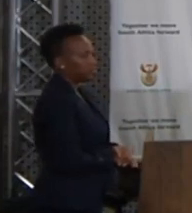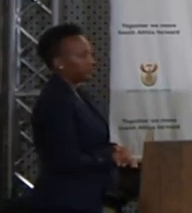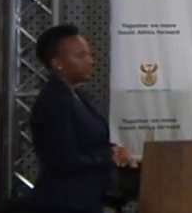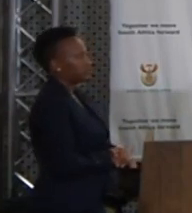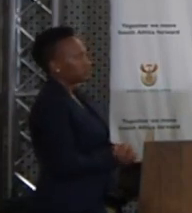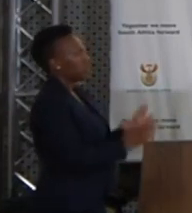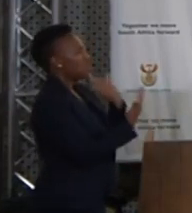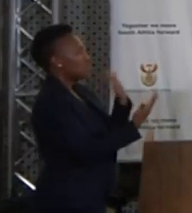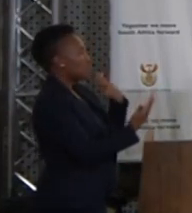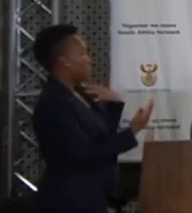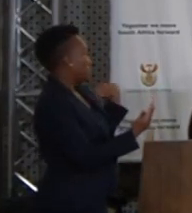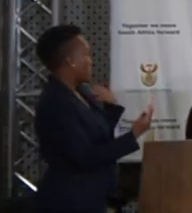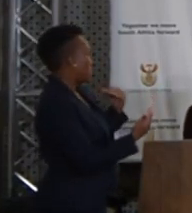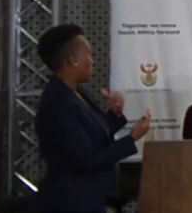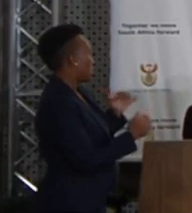Minister, yes, Minister Ndabe, I